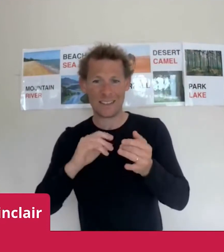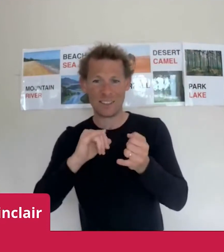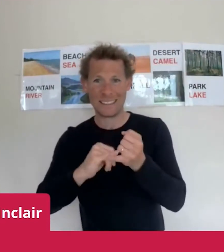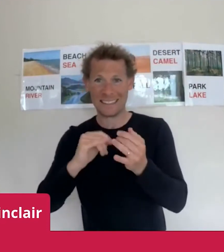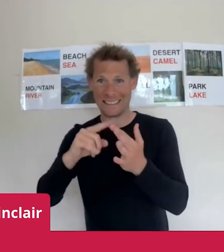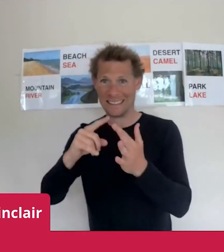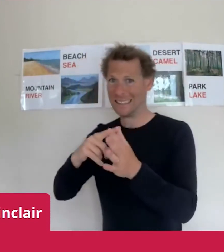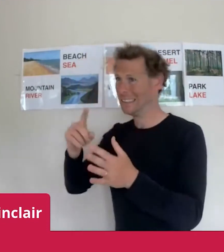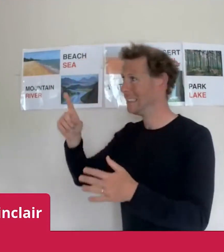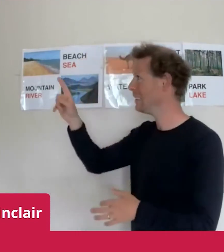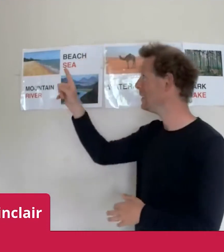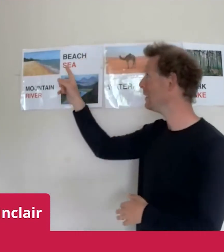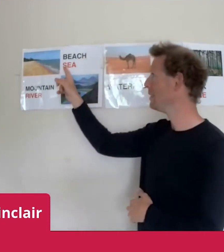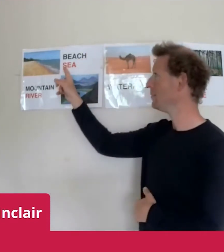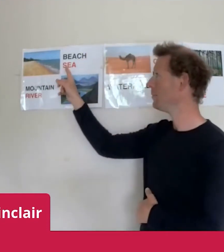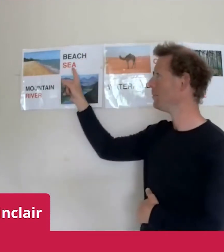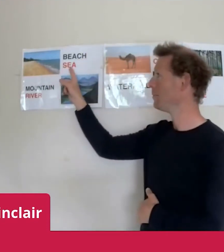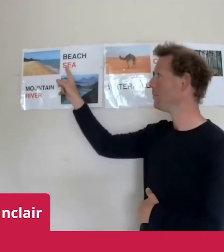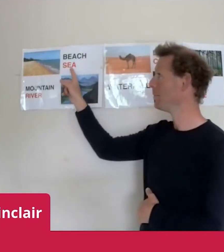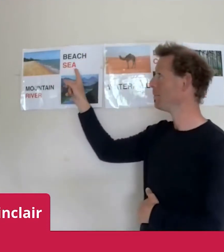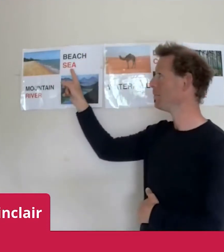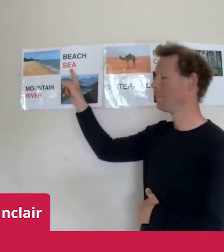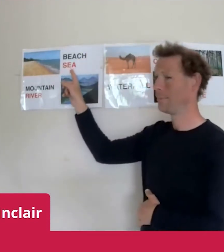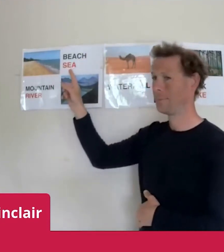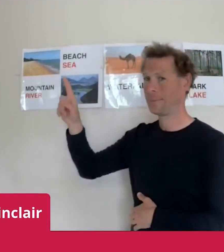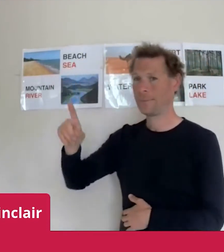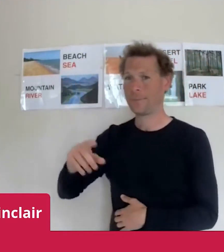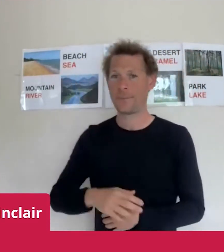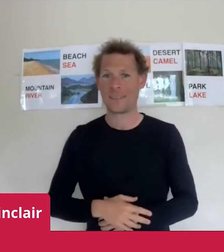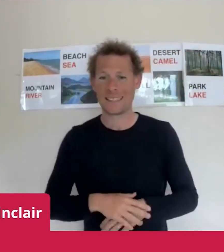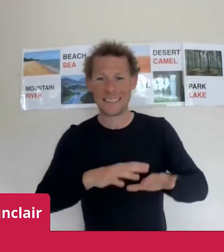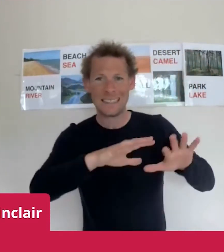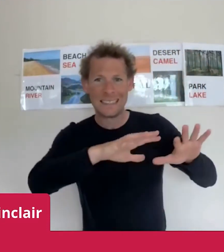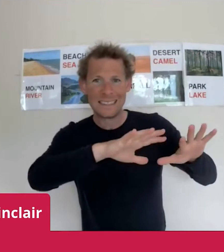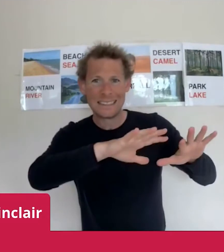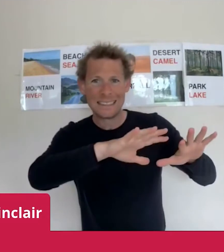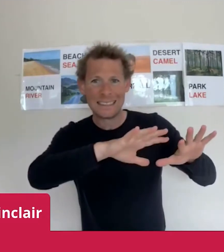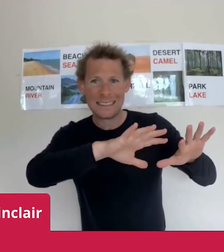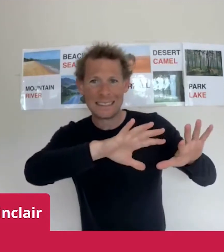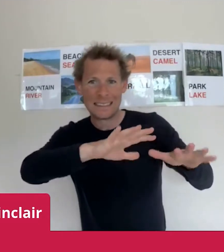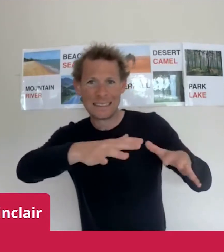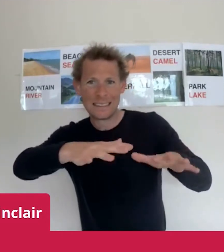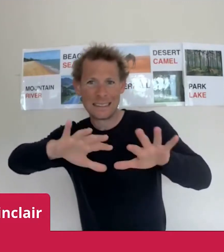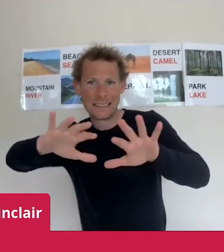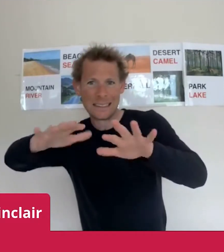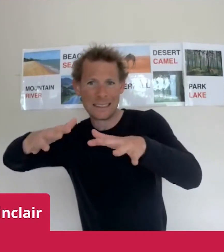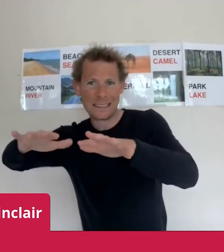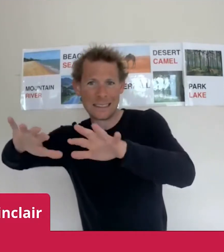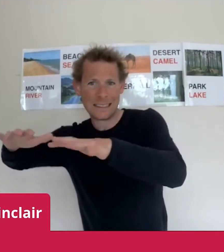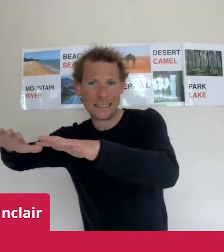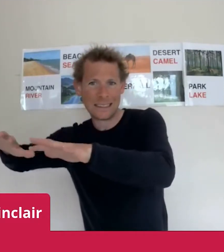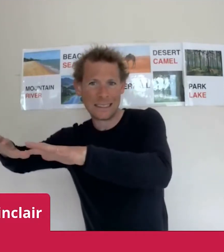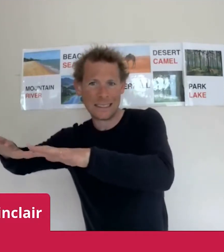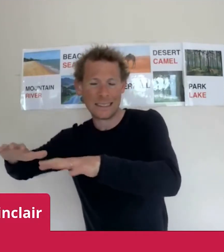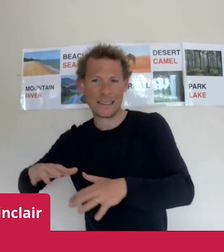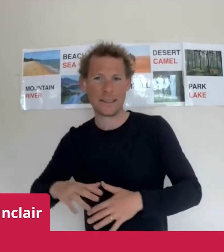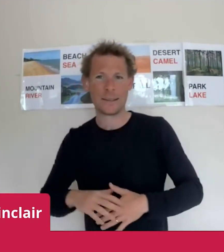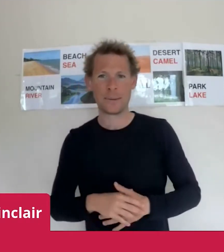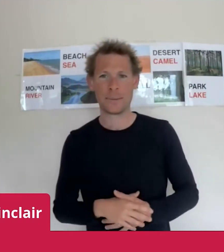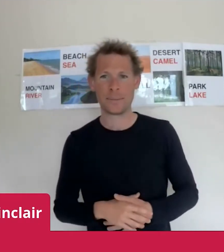So the sign for sea, which I've got here, is C.